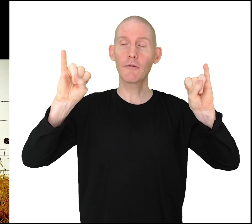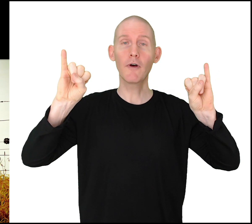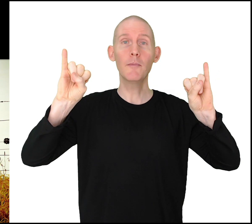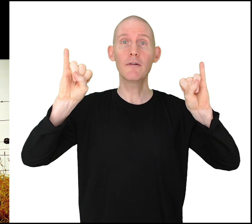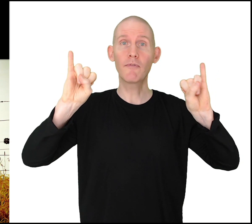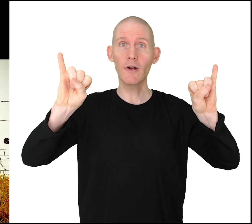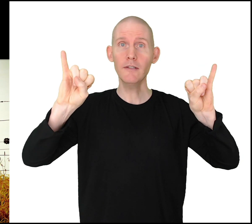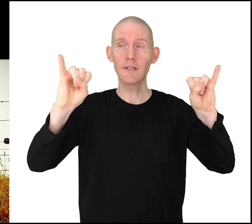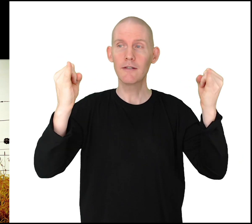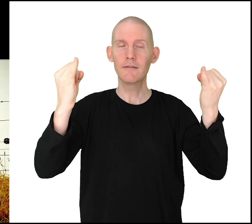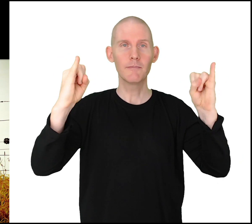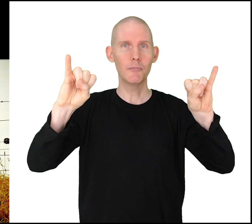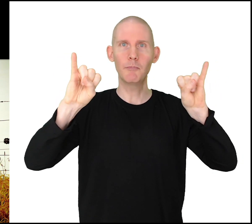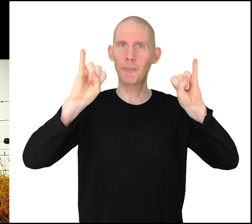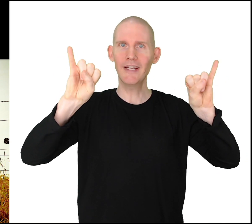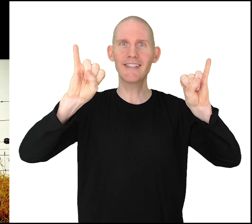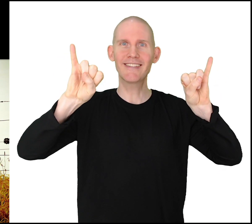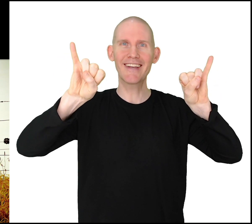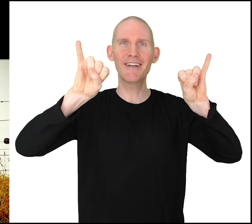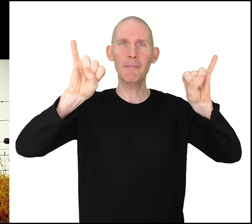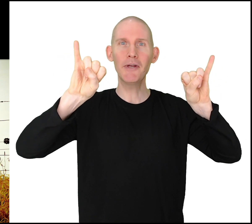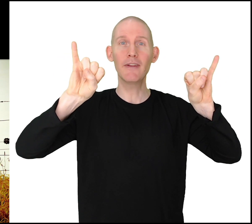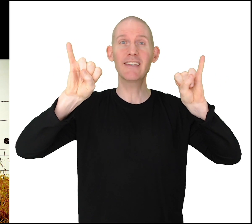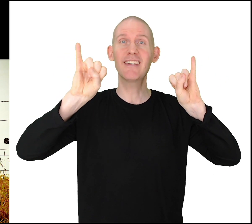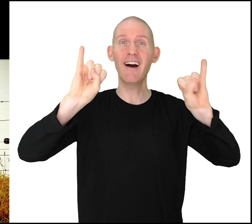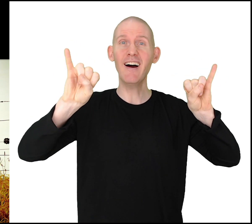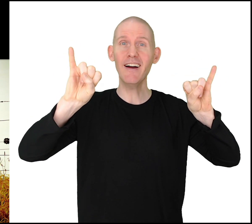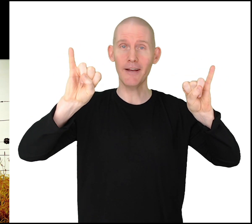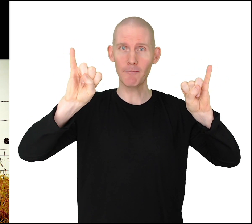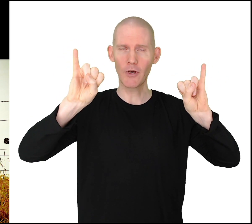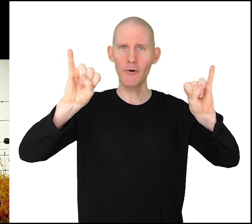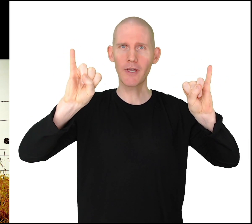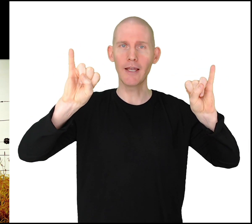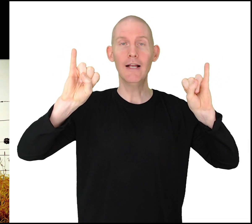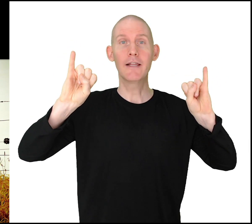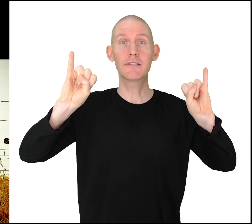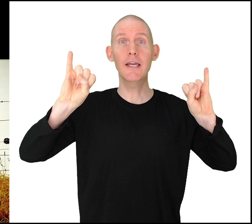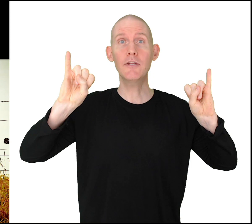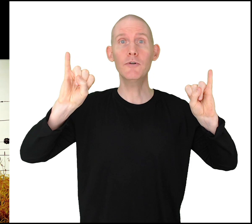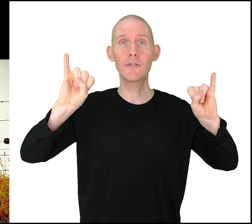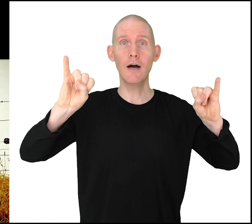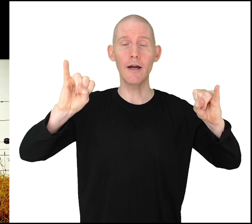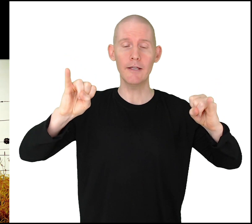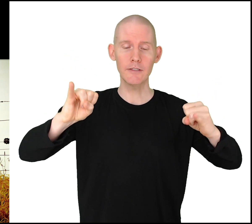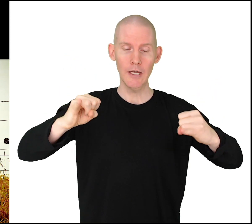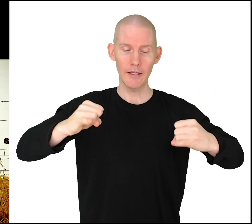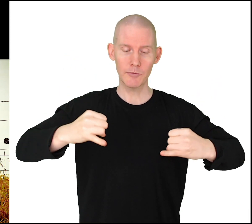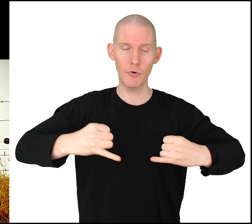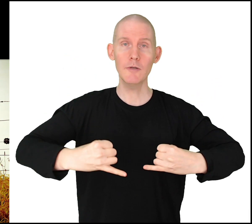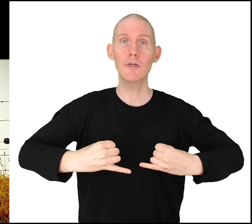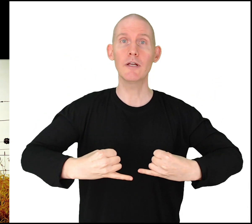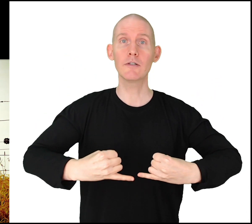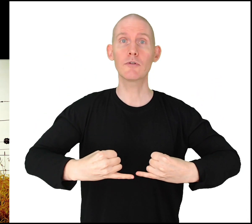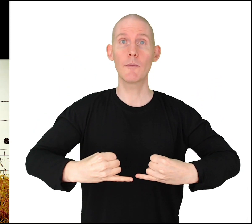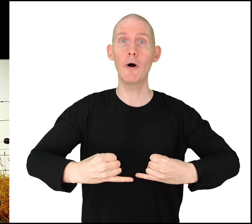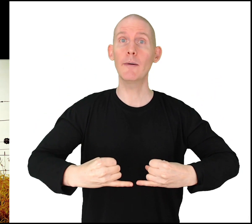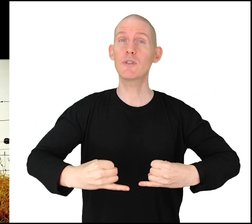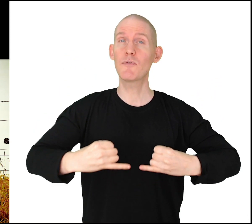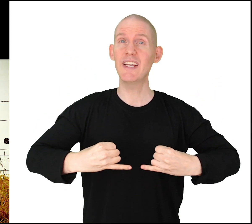thumb in front. Pinky sticking up there. That's an I. Okay, let's take those eyes. Let's put them here so the palms are facing